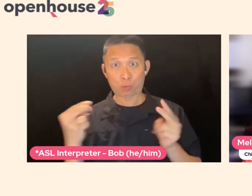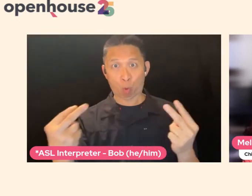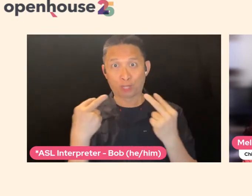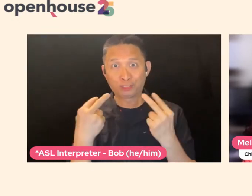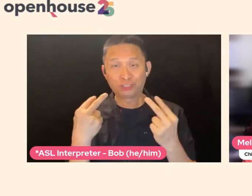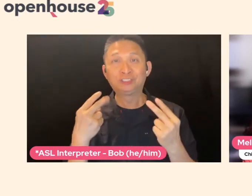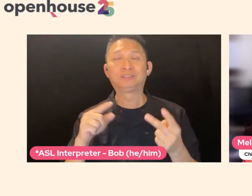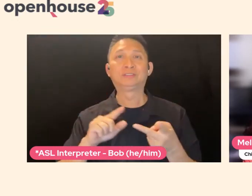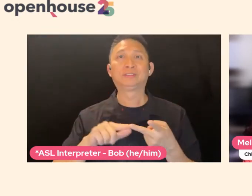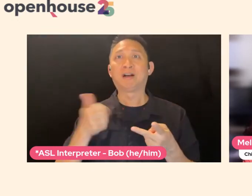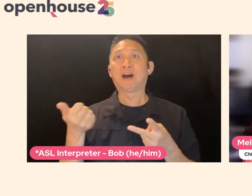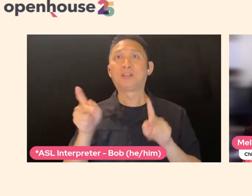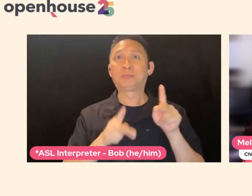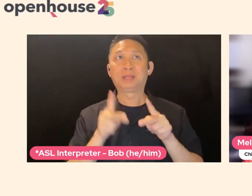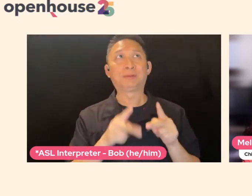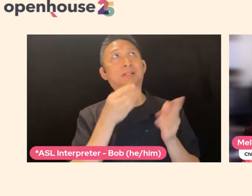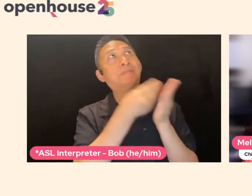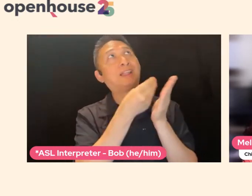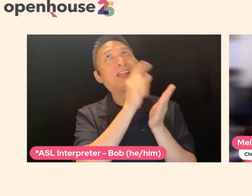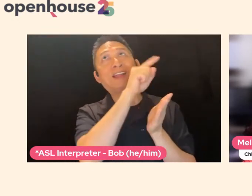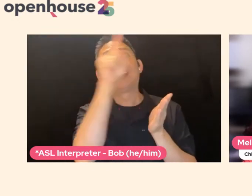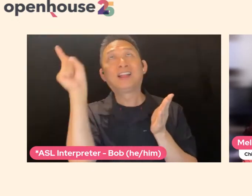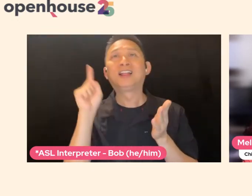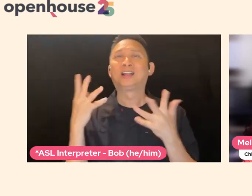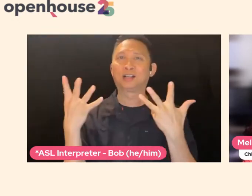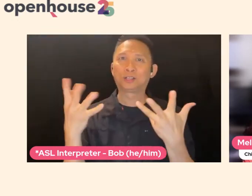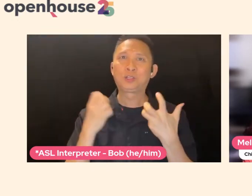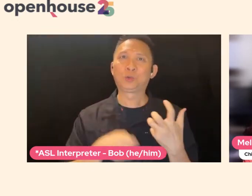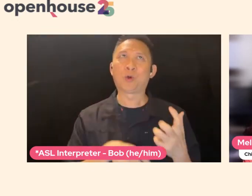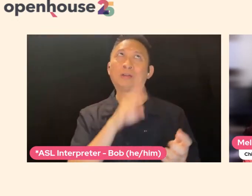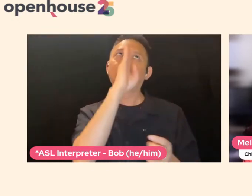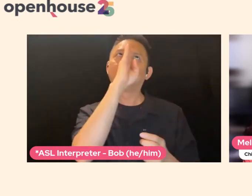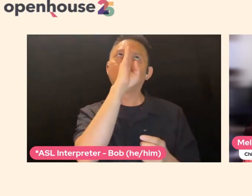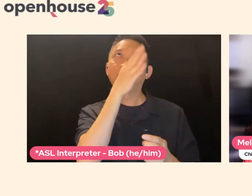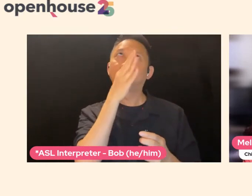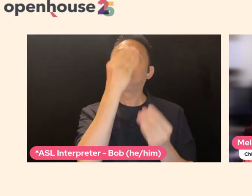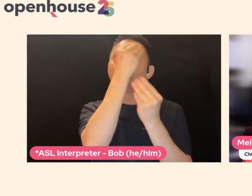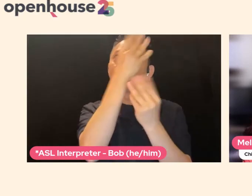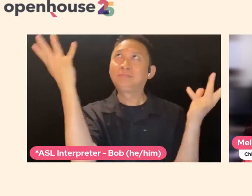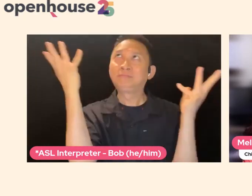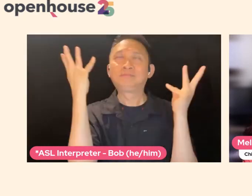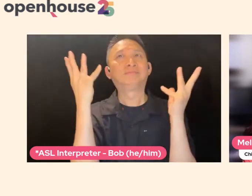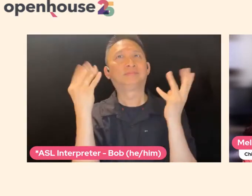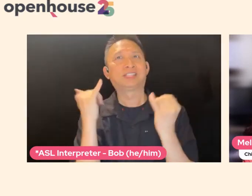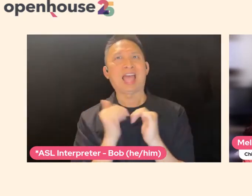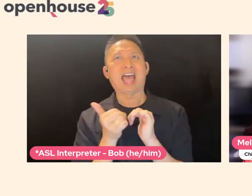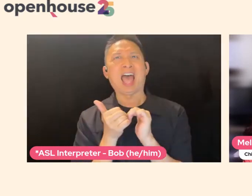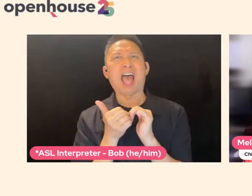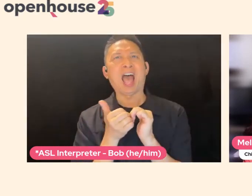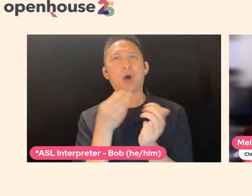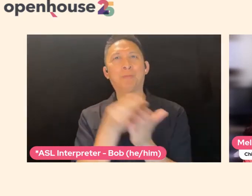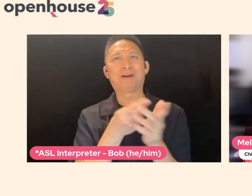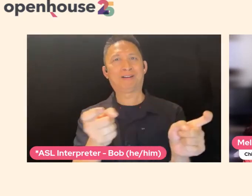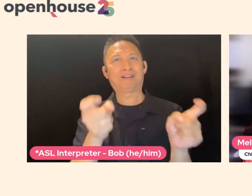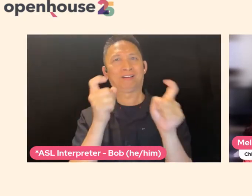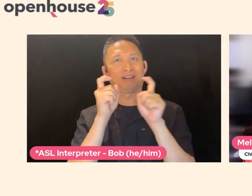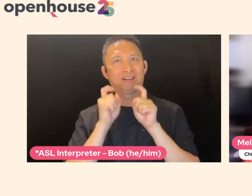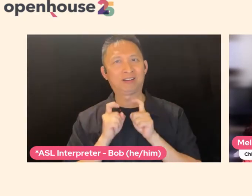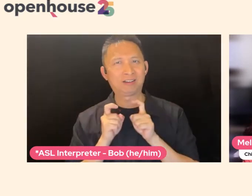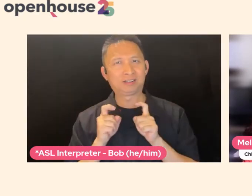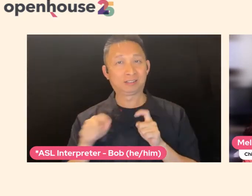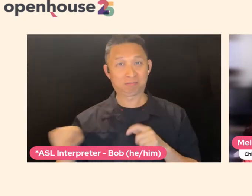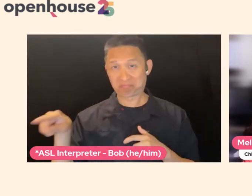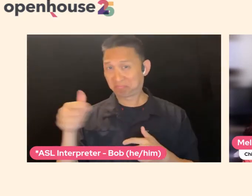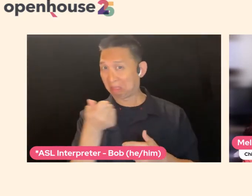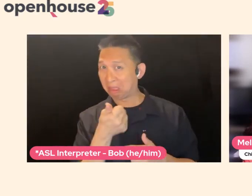you specific resources, ways to support your work? Are there things that